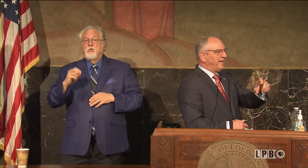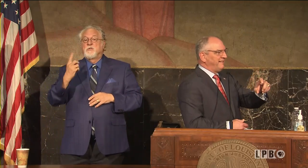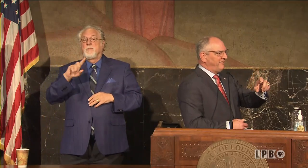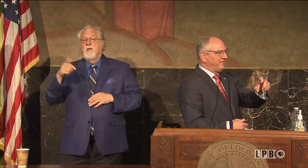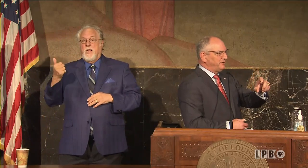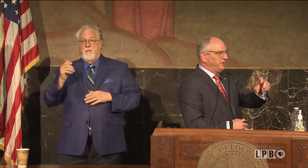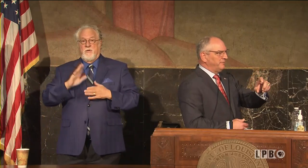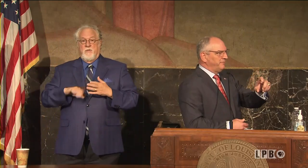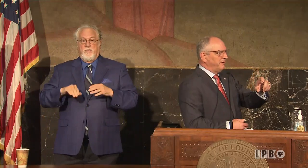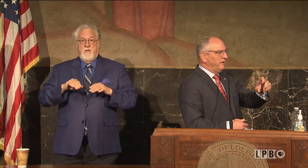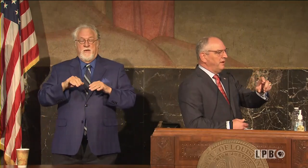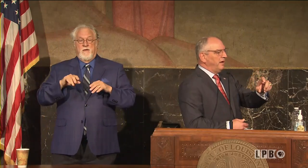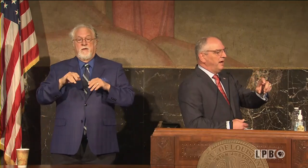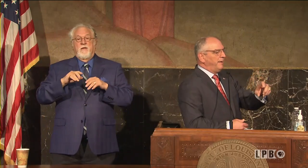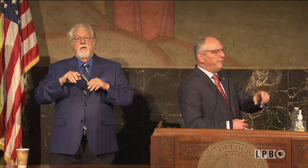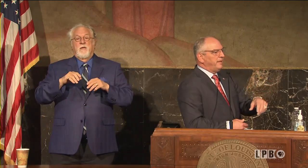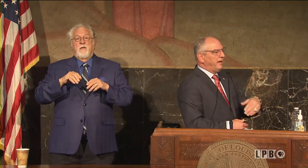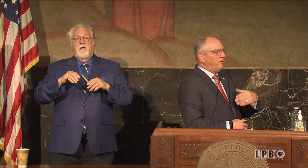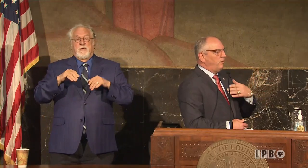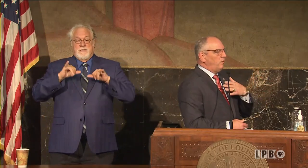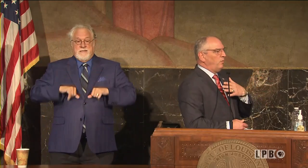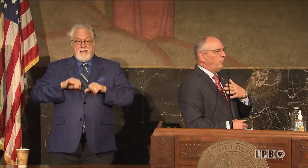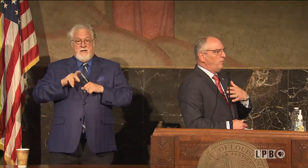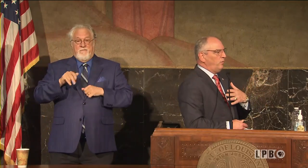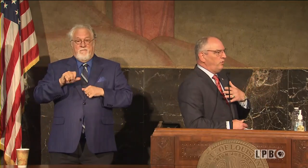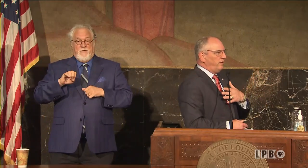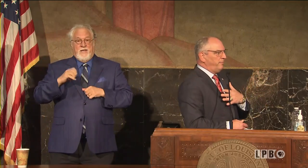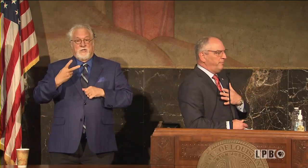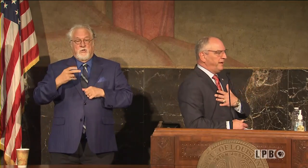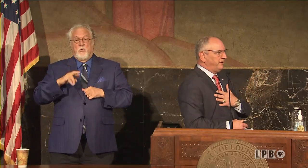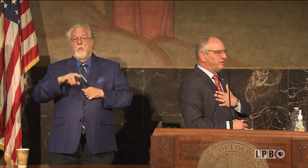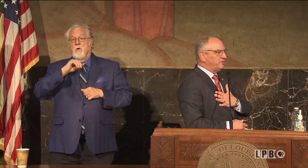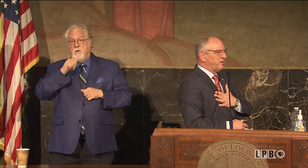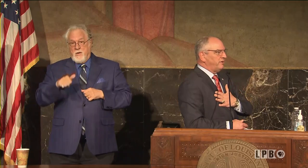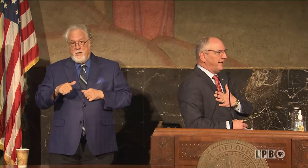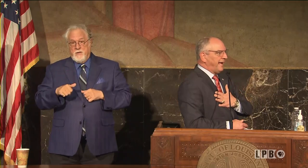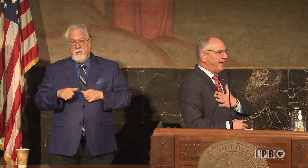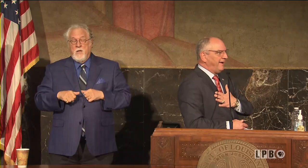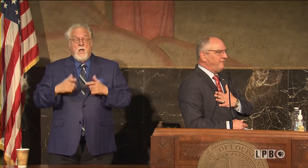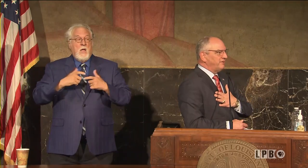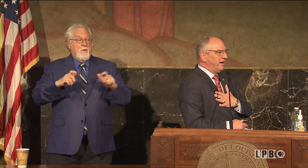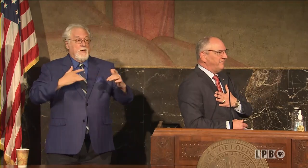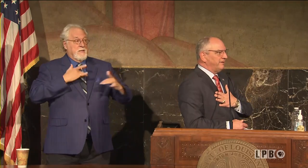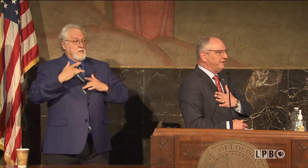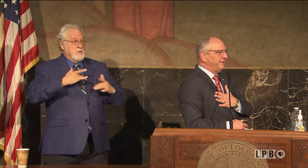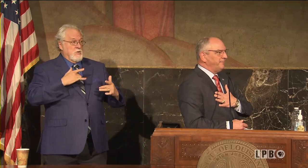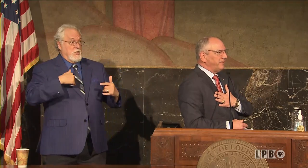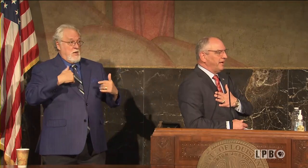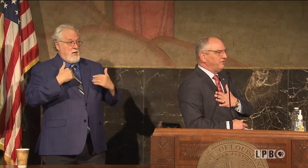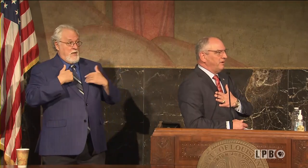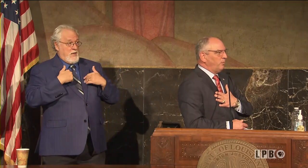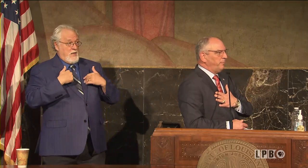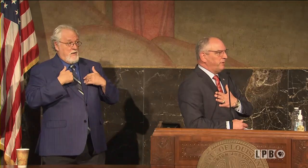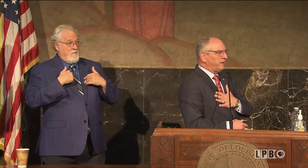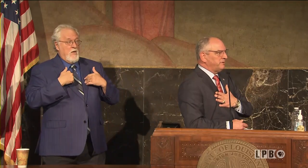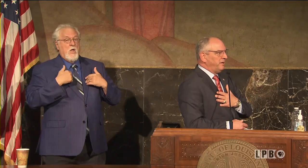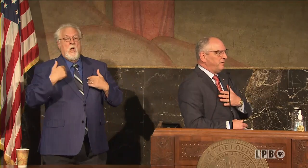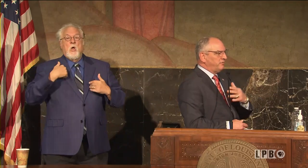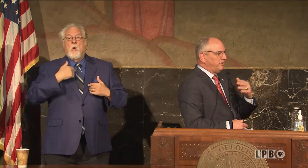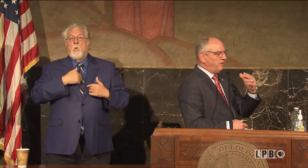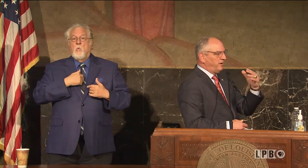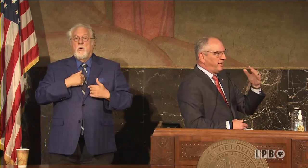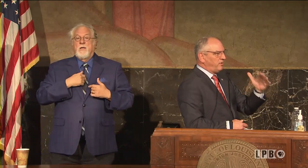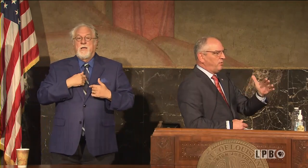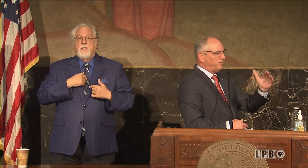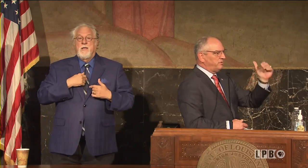than stay in phase two. Now, the biggest concern that I have as governor is that we put